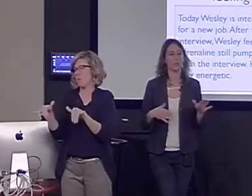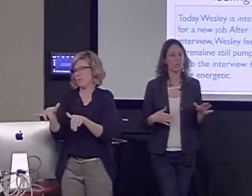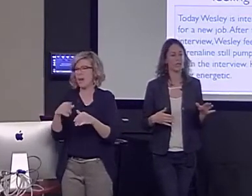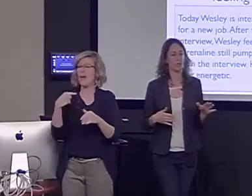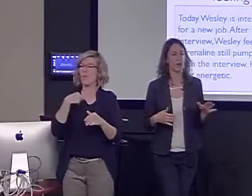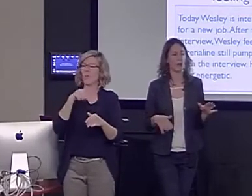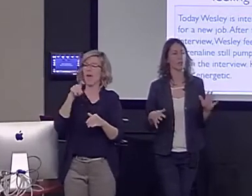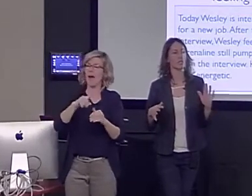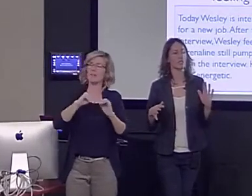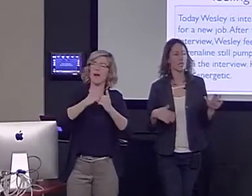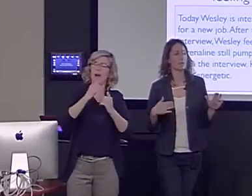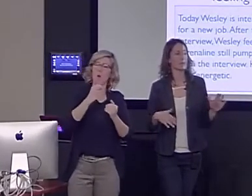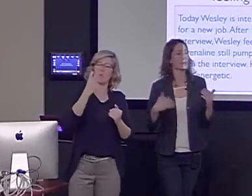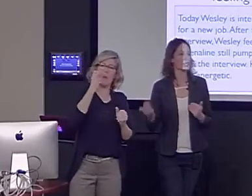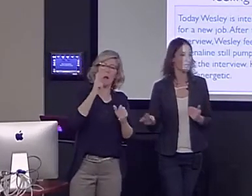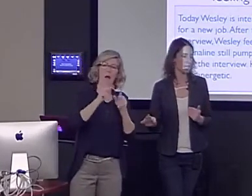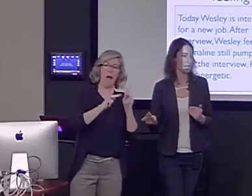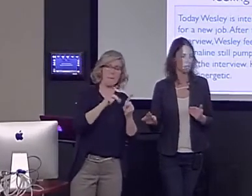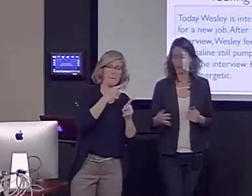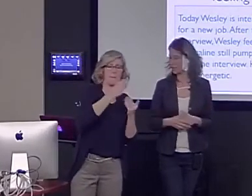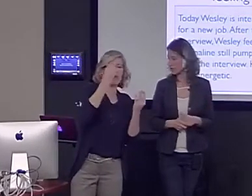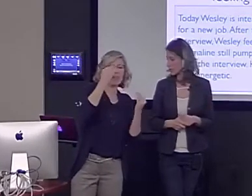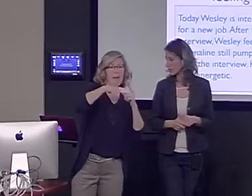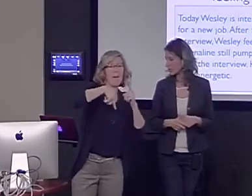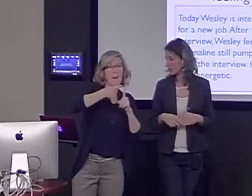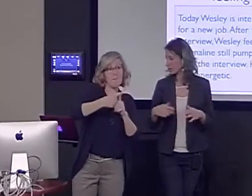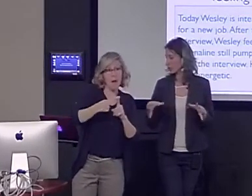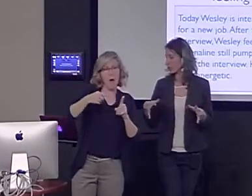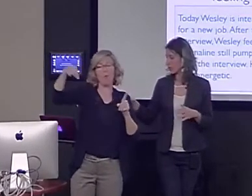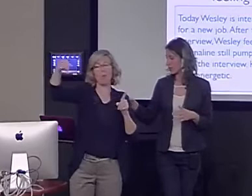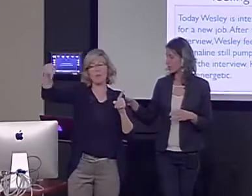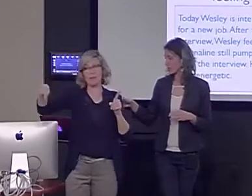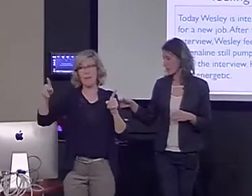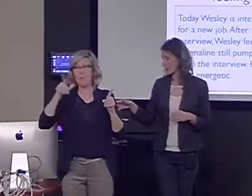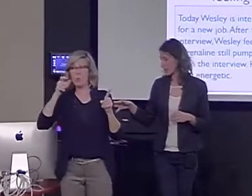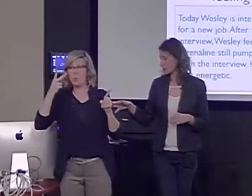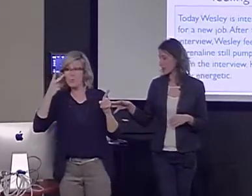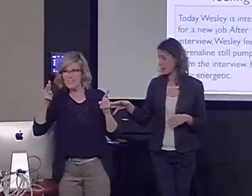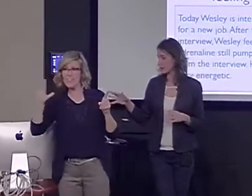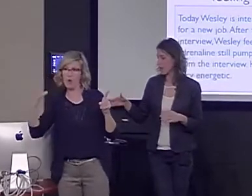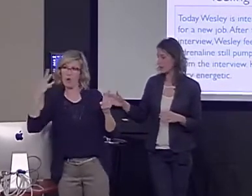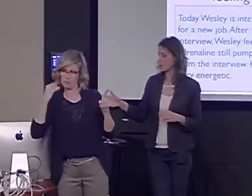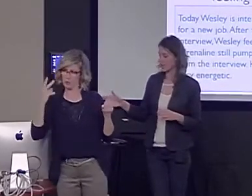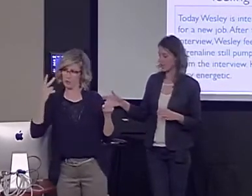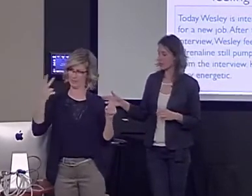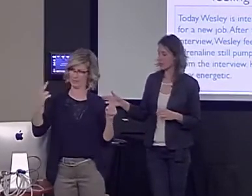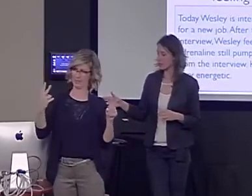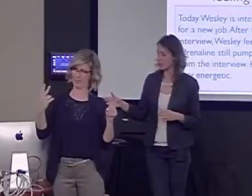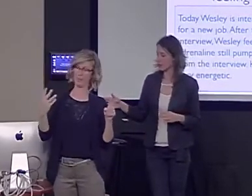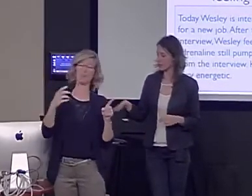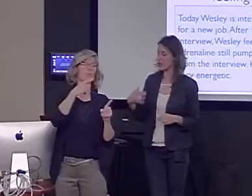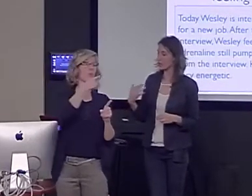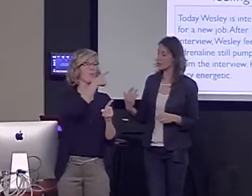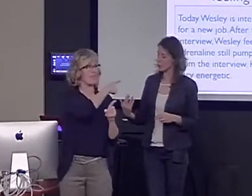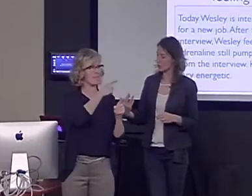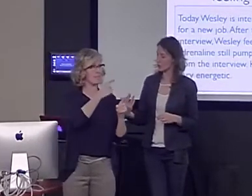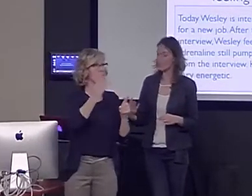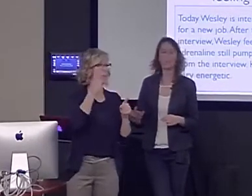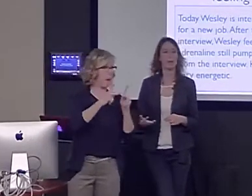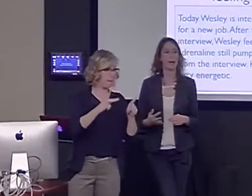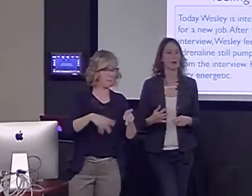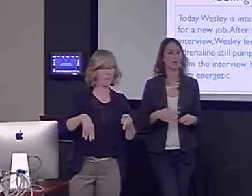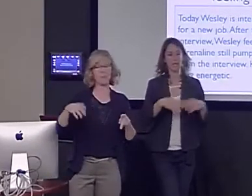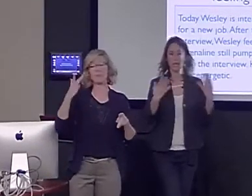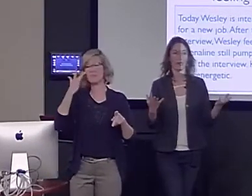individuals reason about sighted people seeing experiences? So in this experiment, blind and sighted participants got